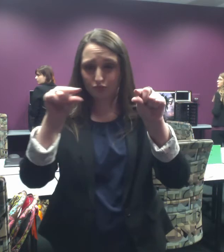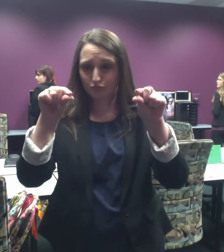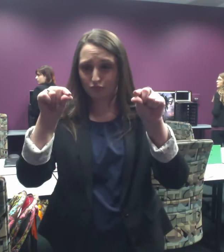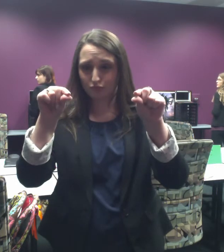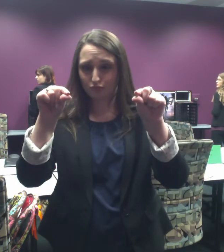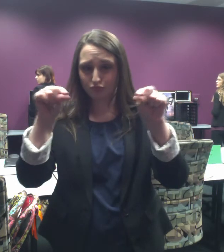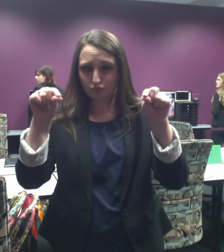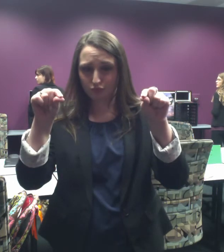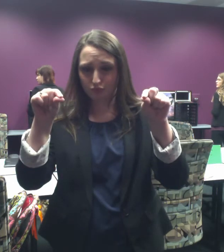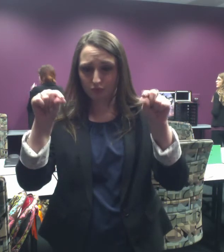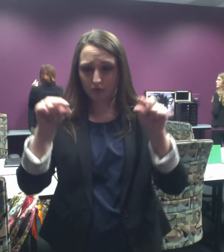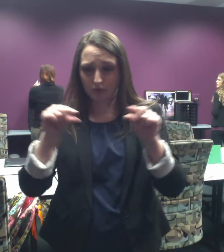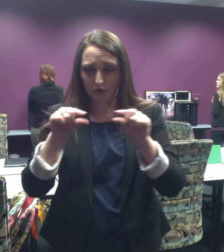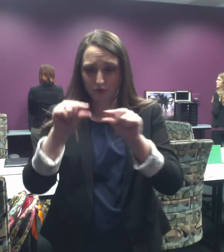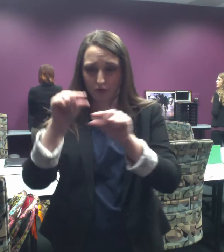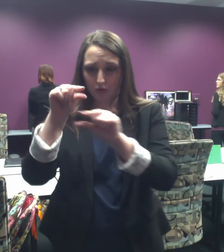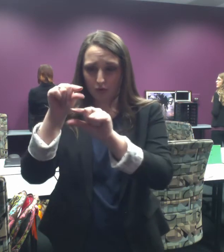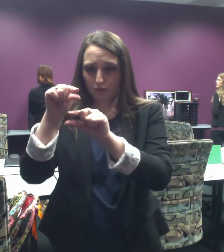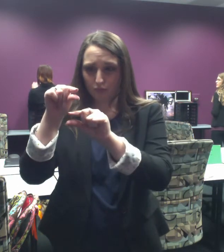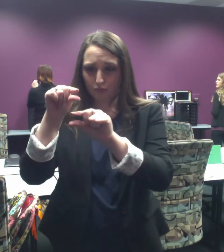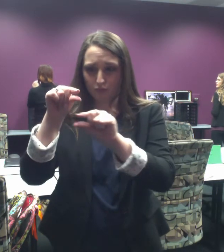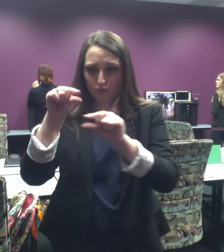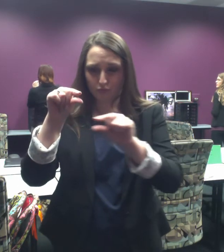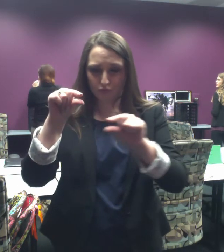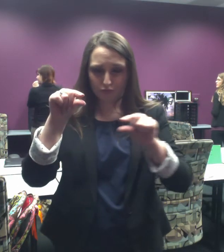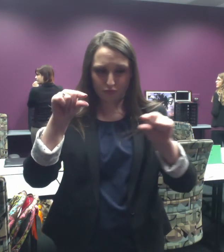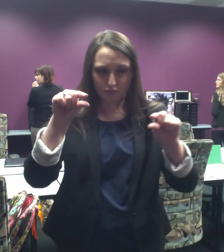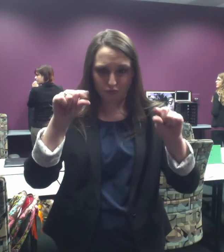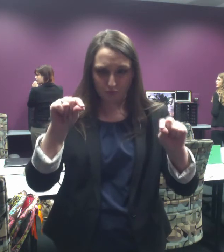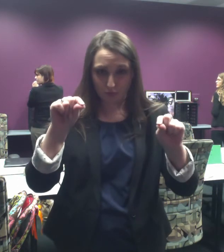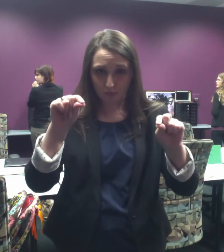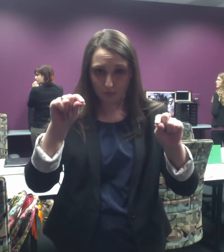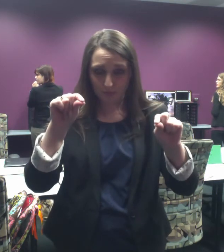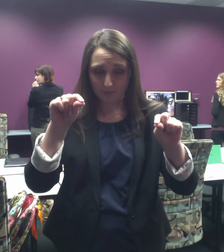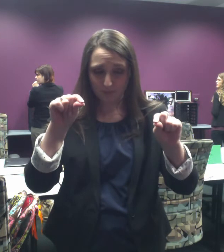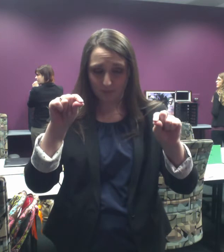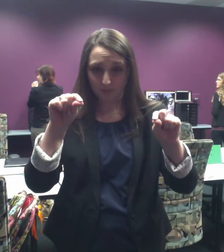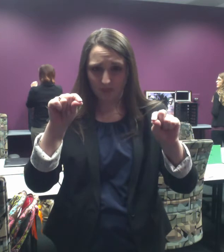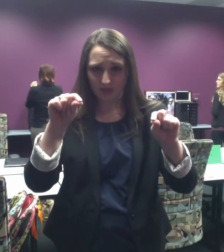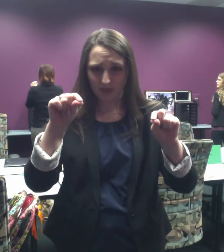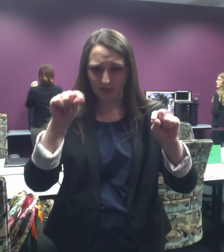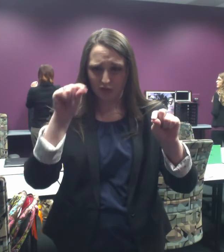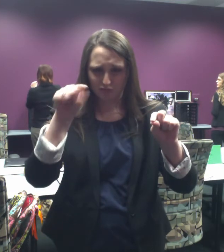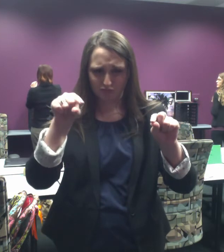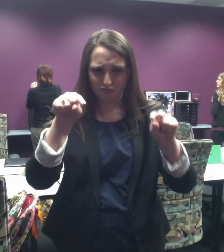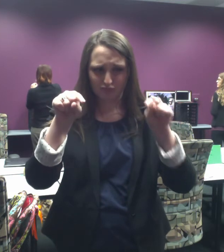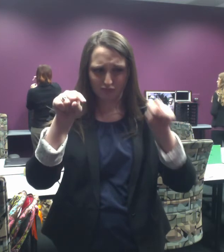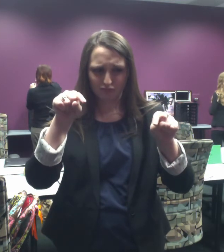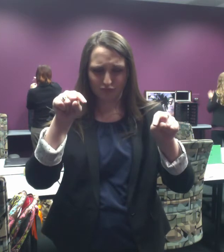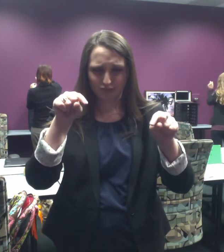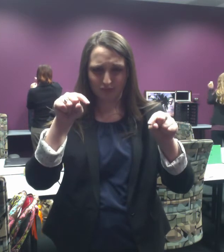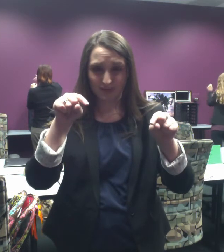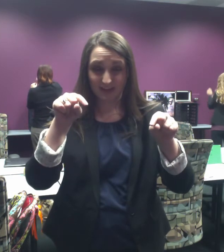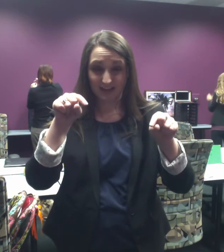one part of the thermometer, I took a bunch of this filter wool, or cotton basically, and wrapped it around there, and then connected it with some rubber bands.